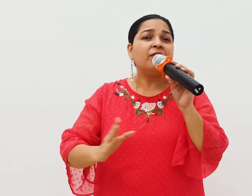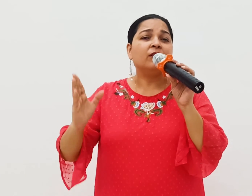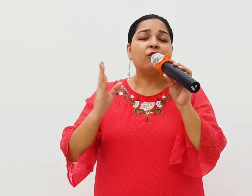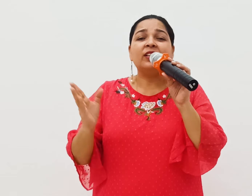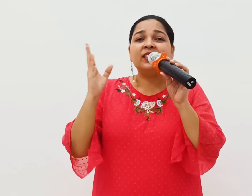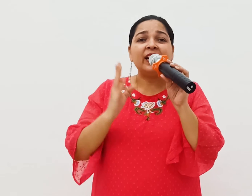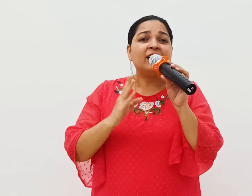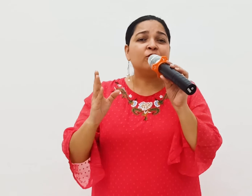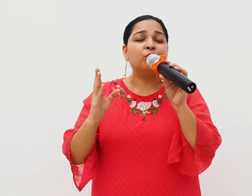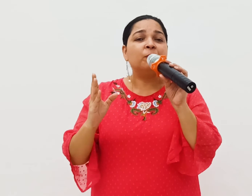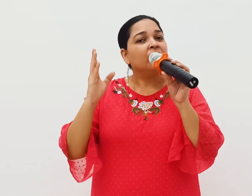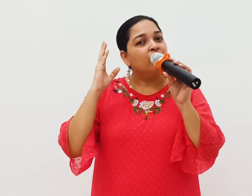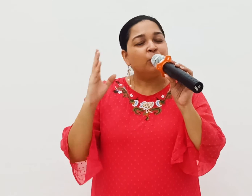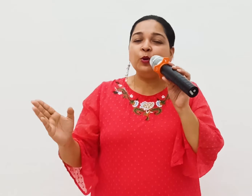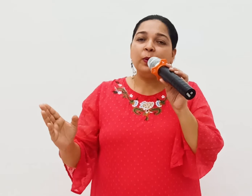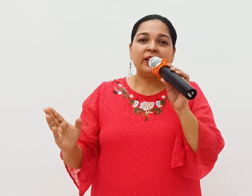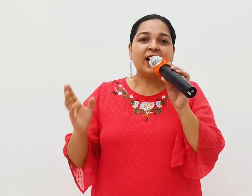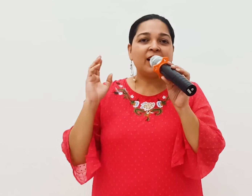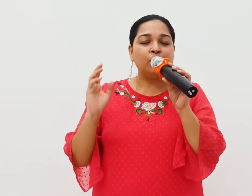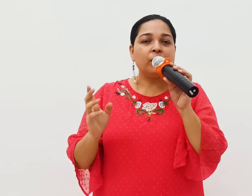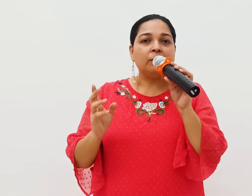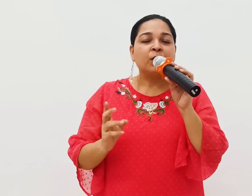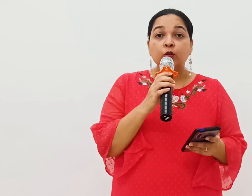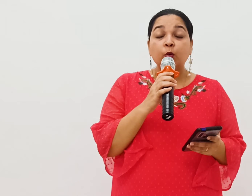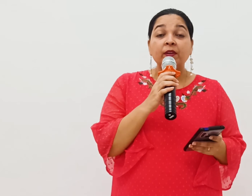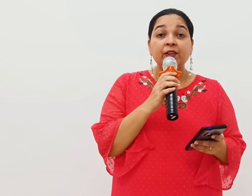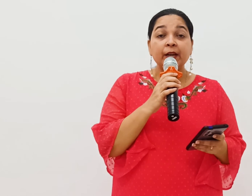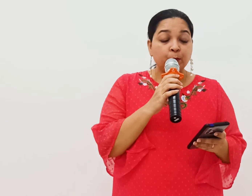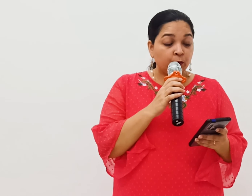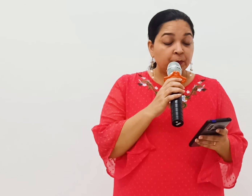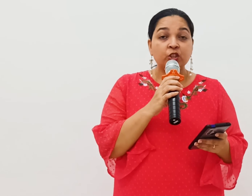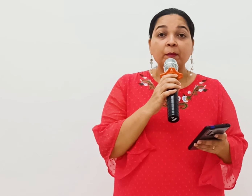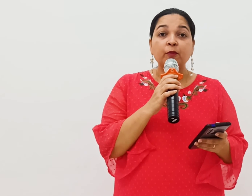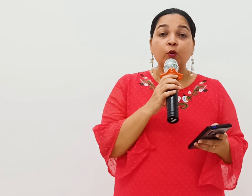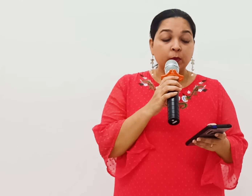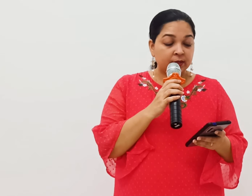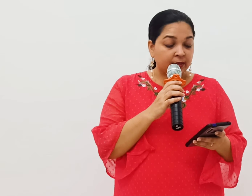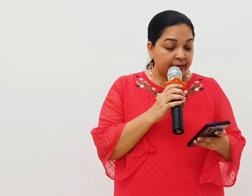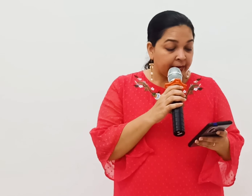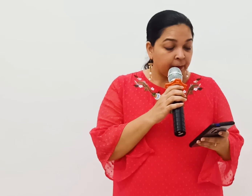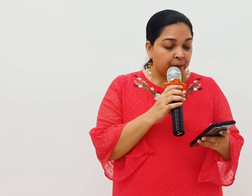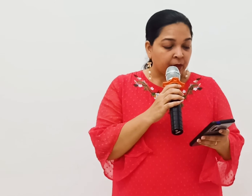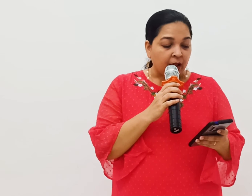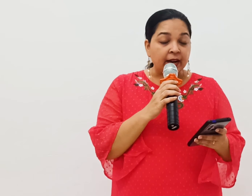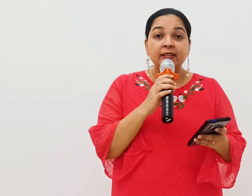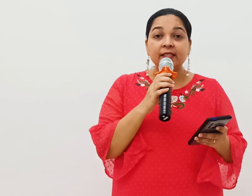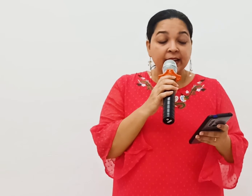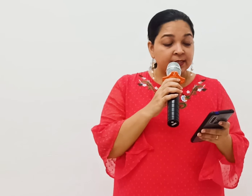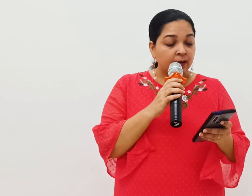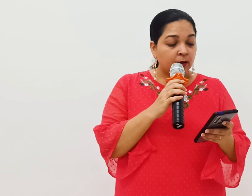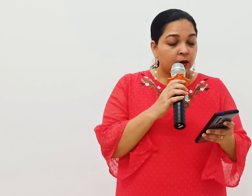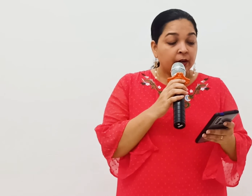So whatever God is telling us to do, do it. Hallelujah. So we will read Proverbs chapter 4 verse 13. And